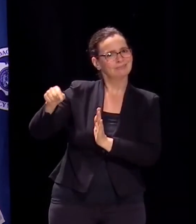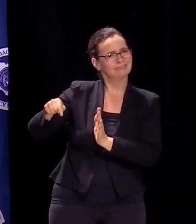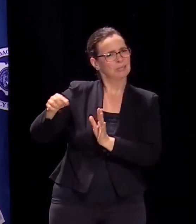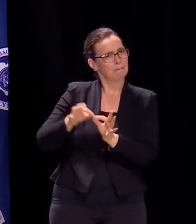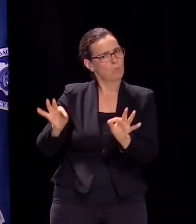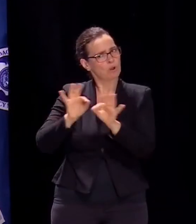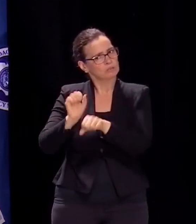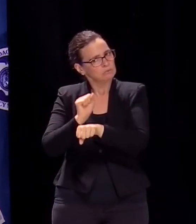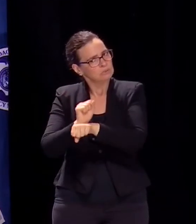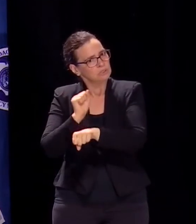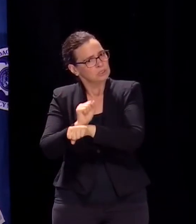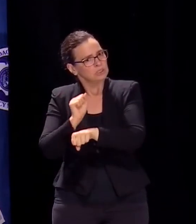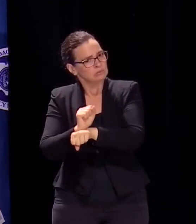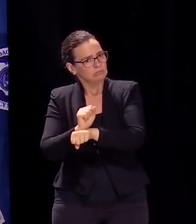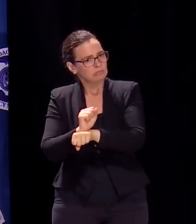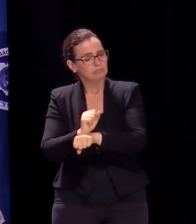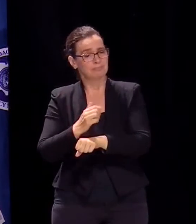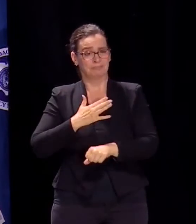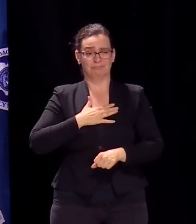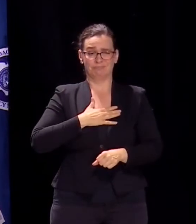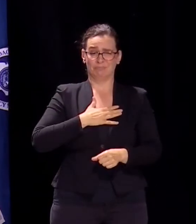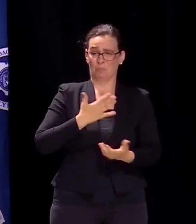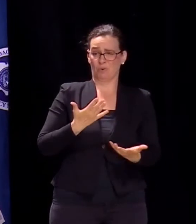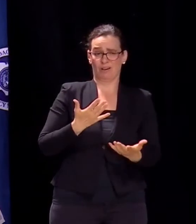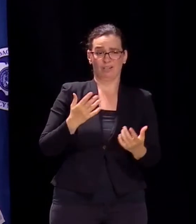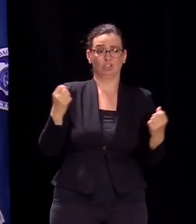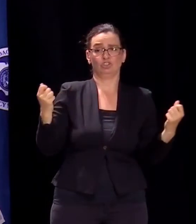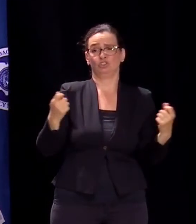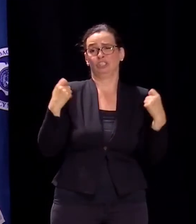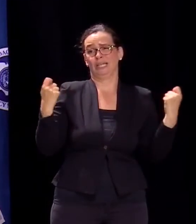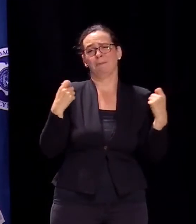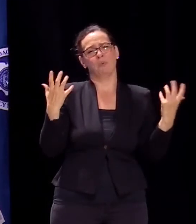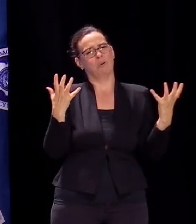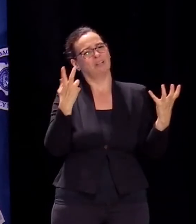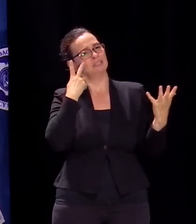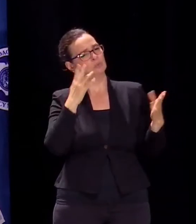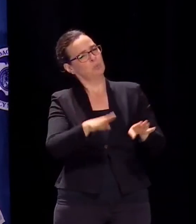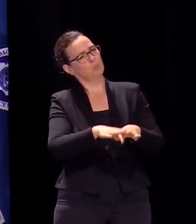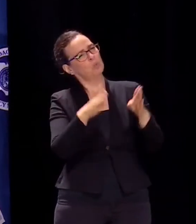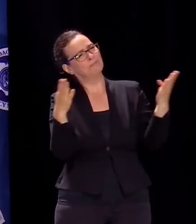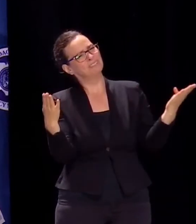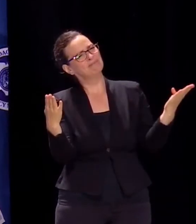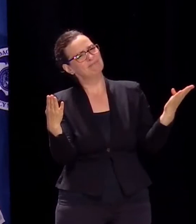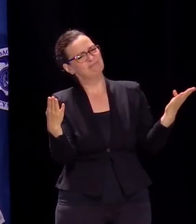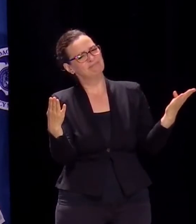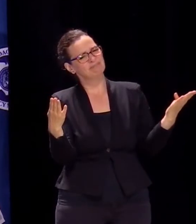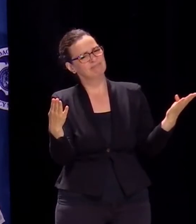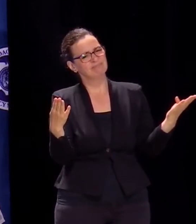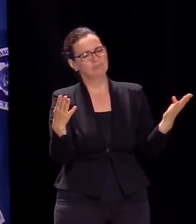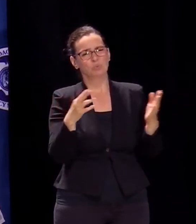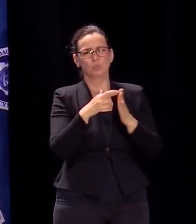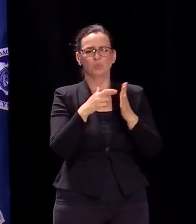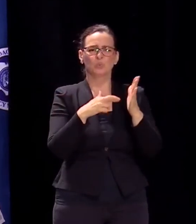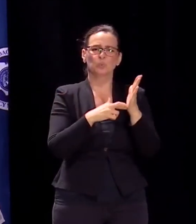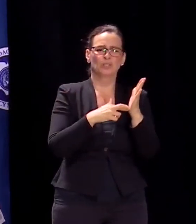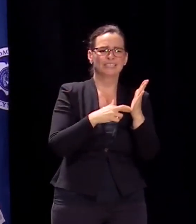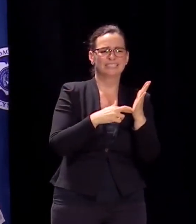on pushing for gyms to get open. I said, look at one regulation for gym owners that makes a lot of sense for us